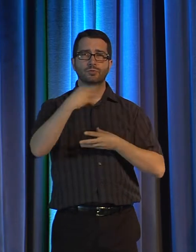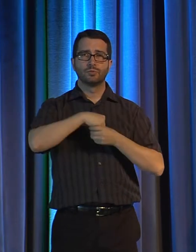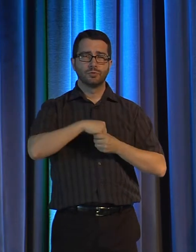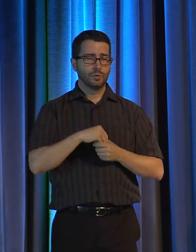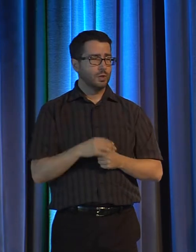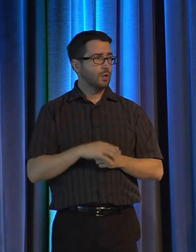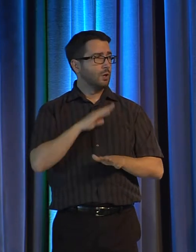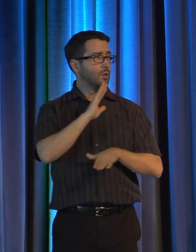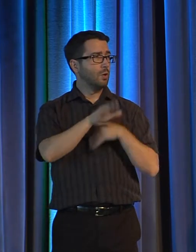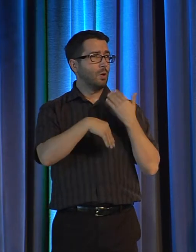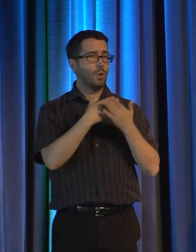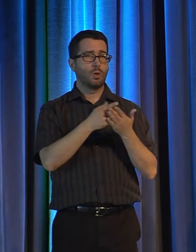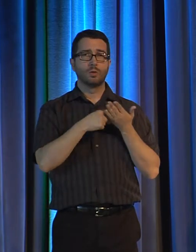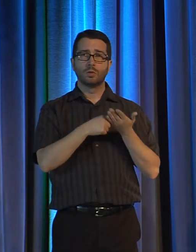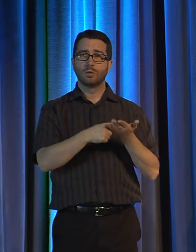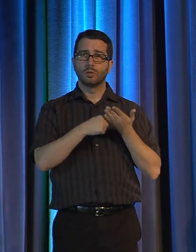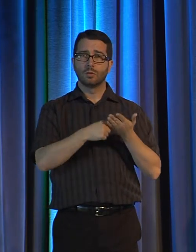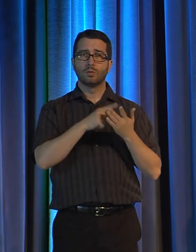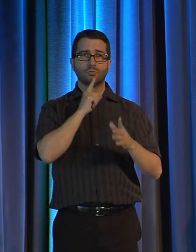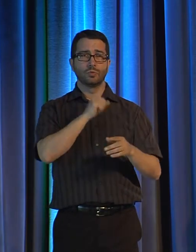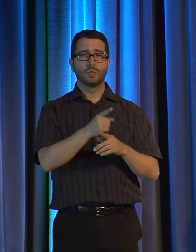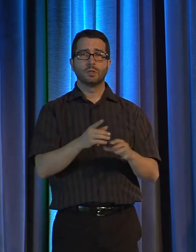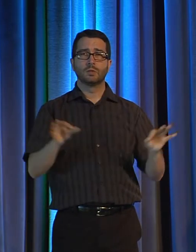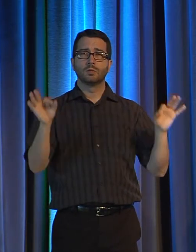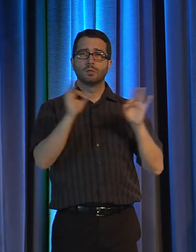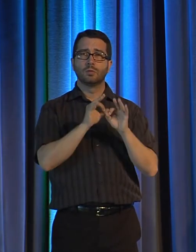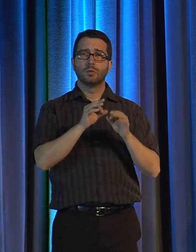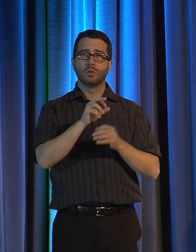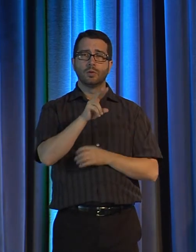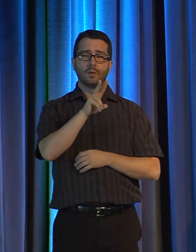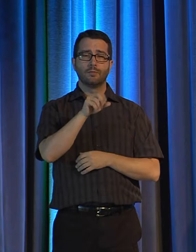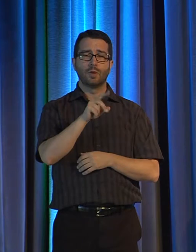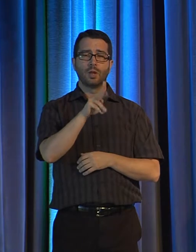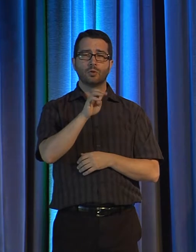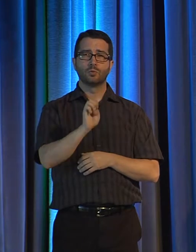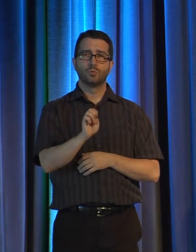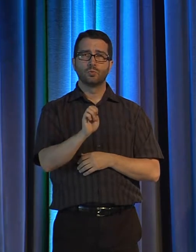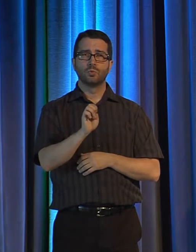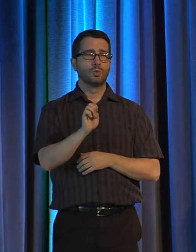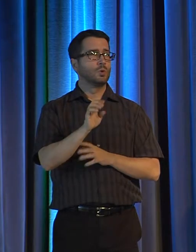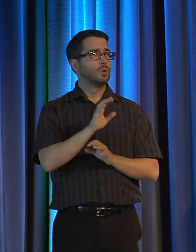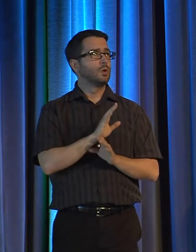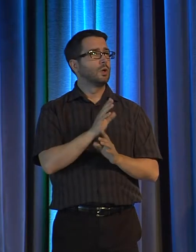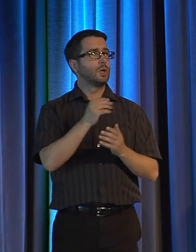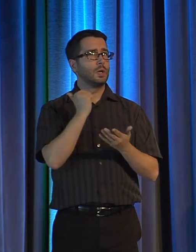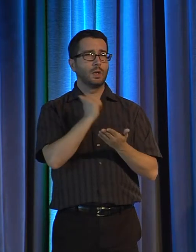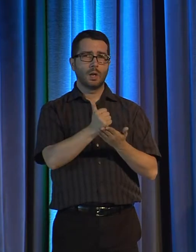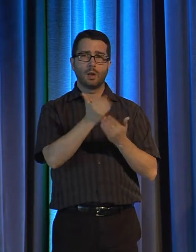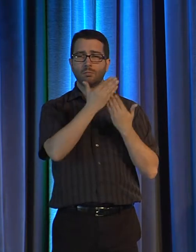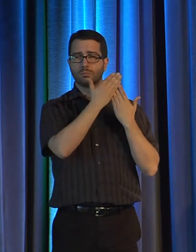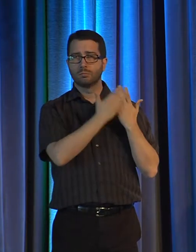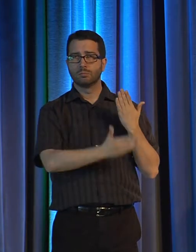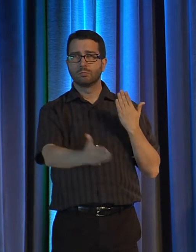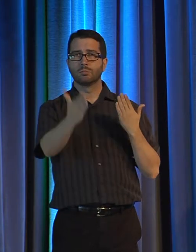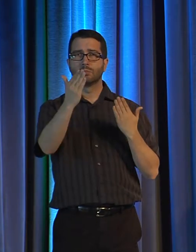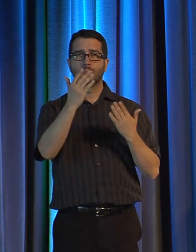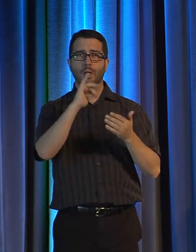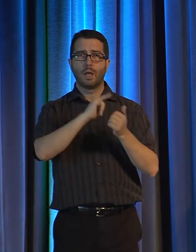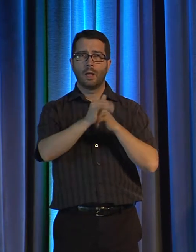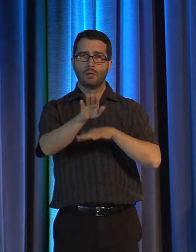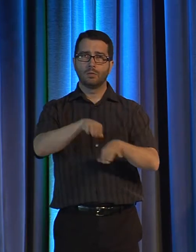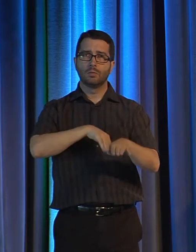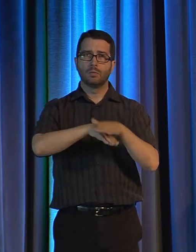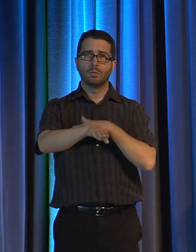All of these conversations provide value and inform our planning going forward on how to improve access to